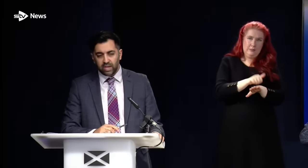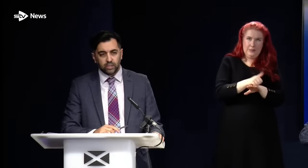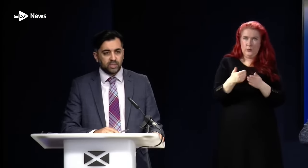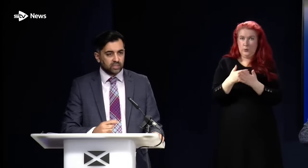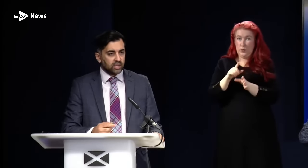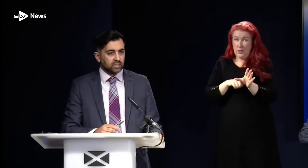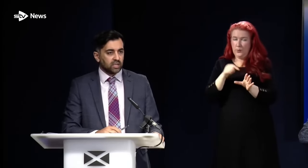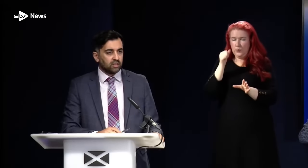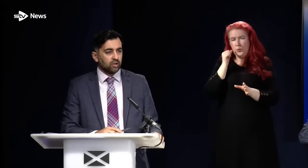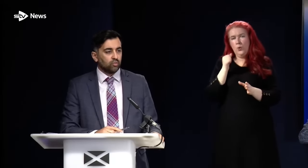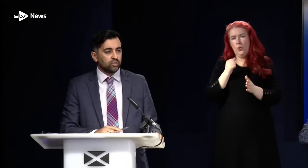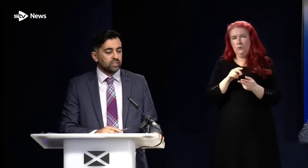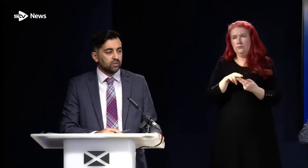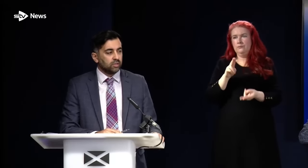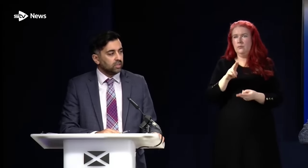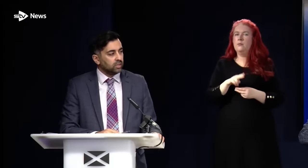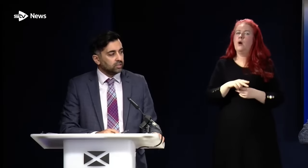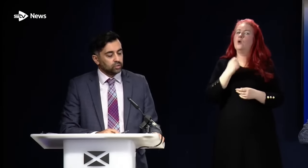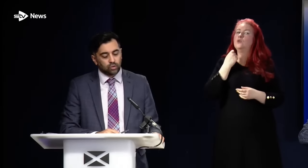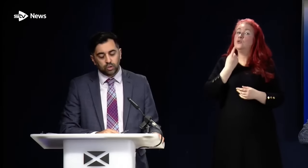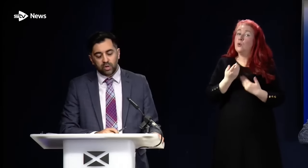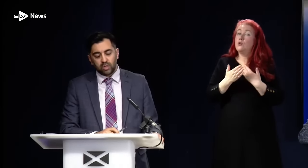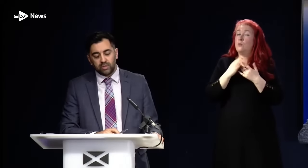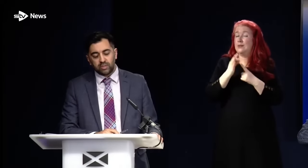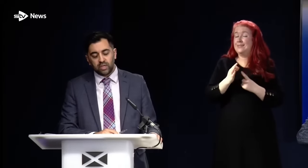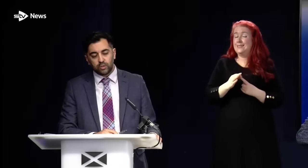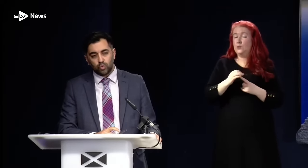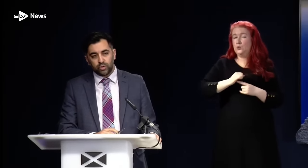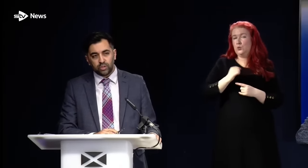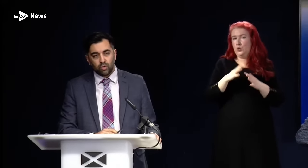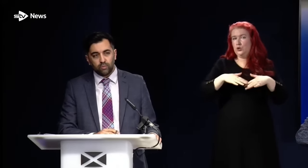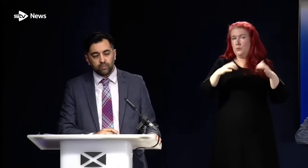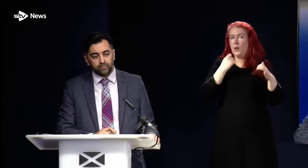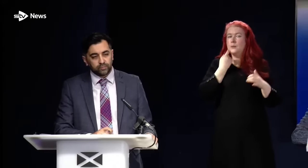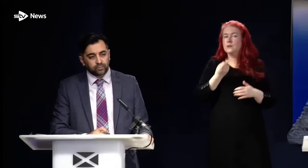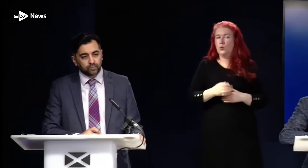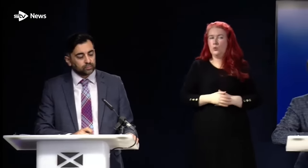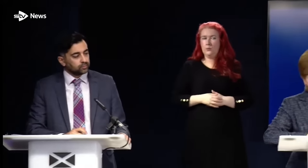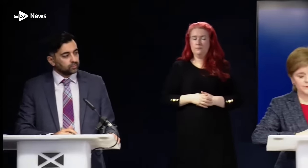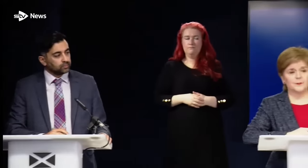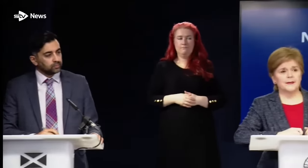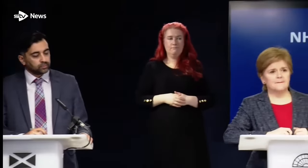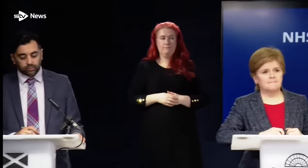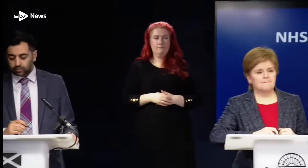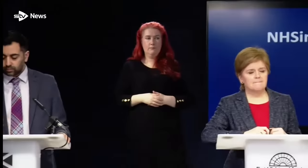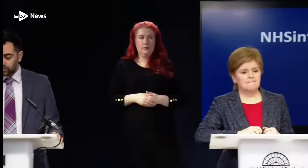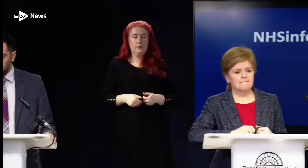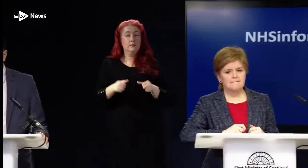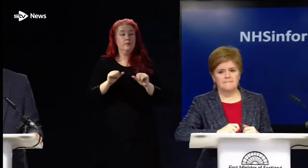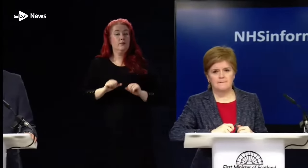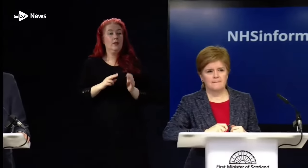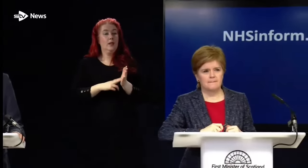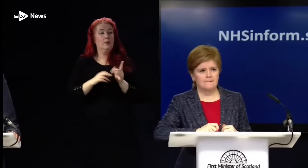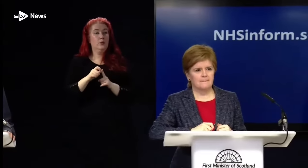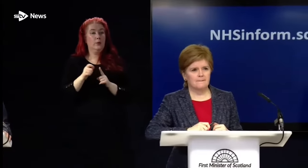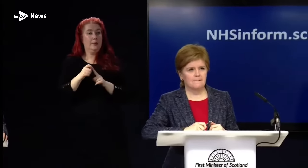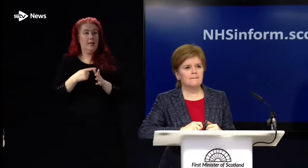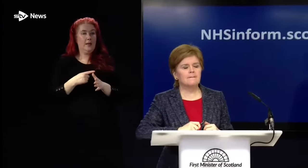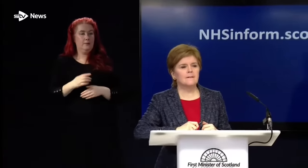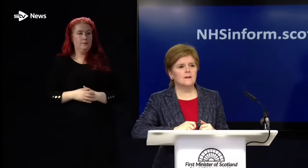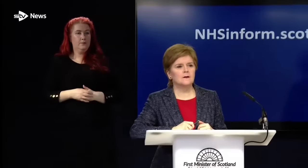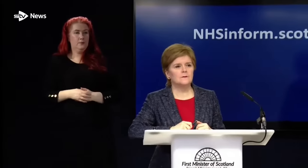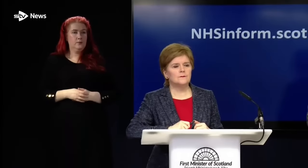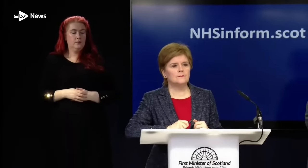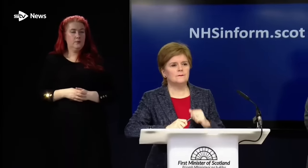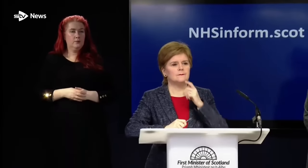demand. But as I say, I'll lay out more detail to the Scottish Parliament as appropriate tomorrow. Neil Pooran from PA. Thanks,